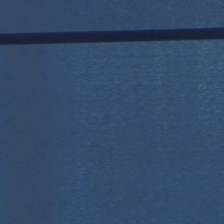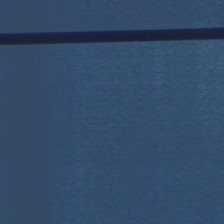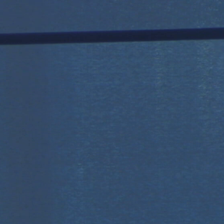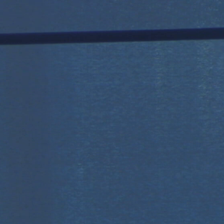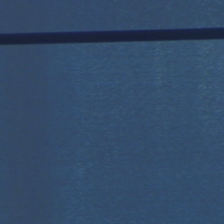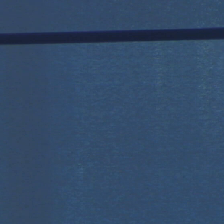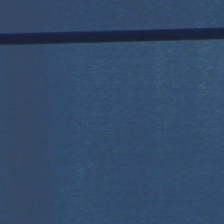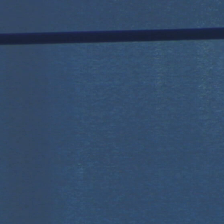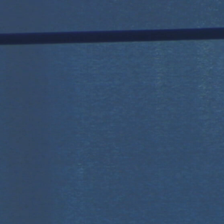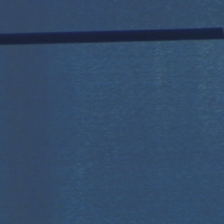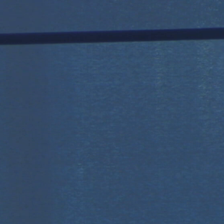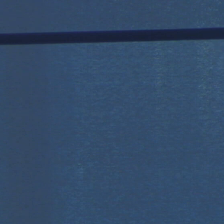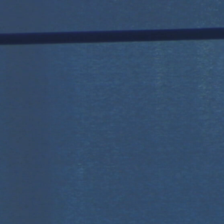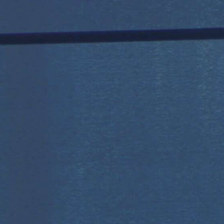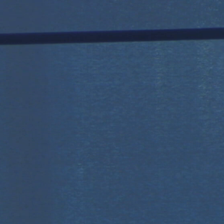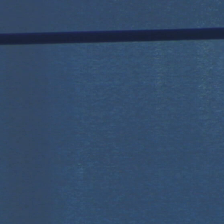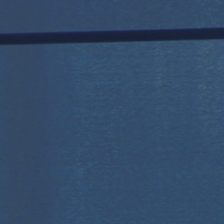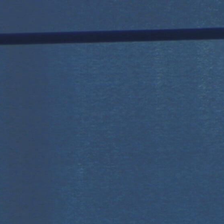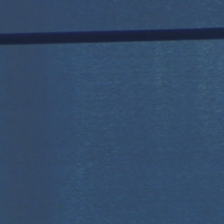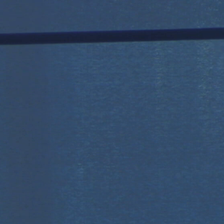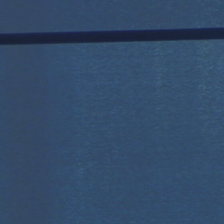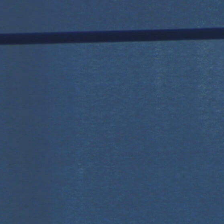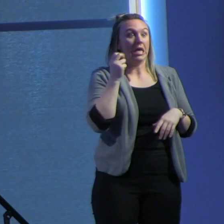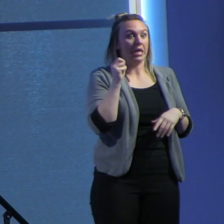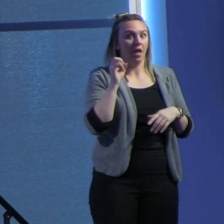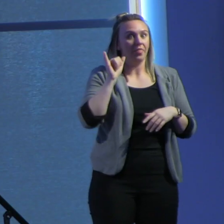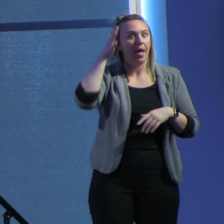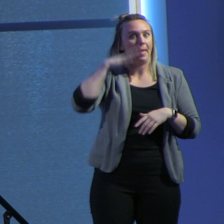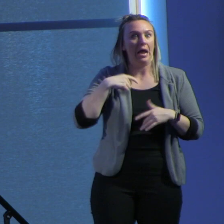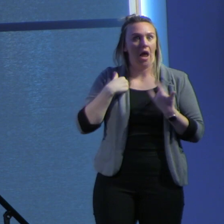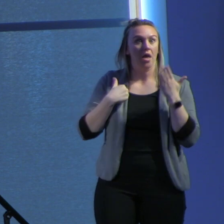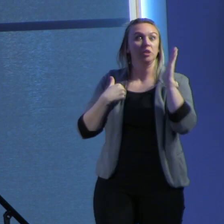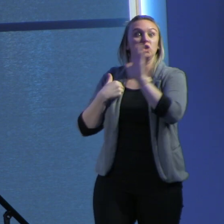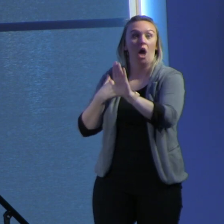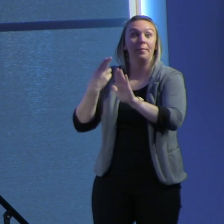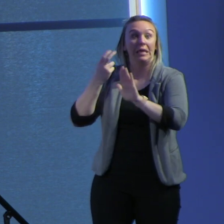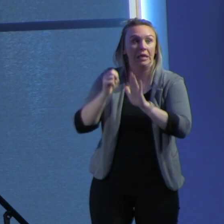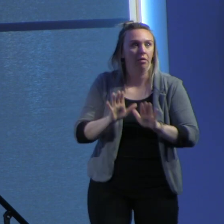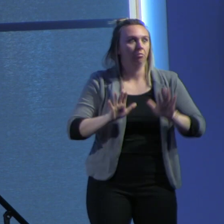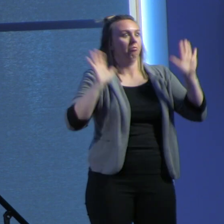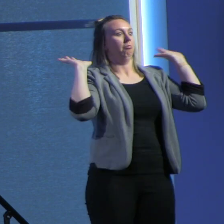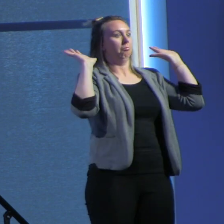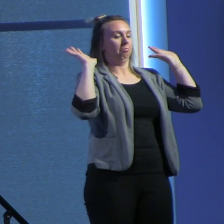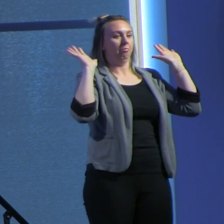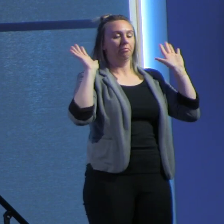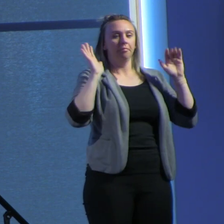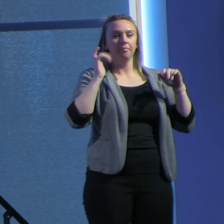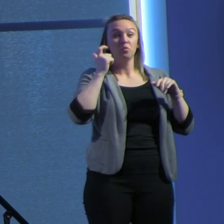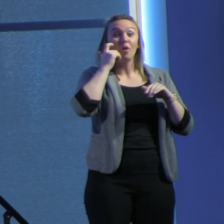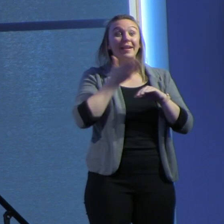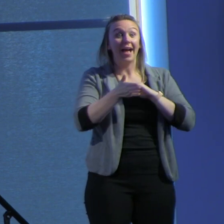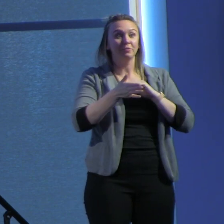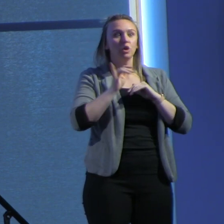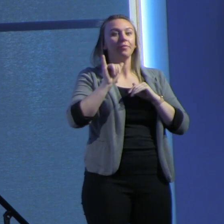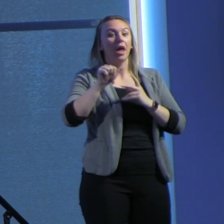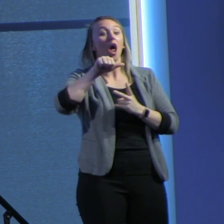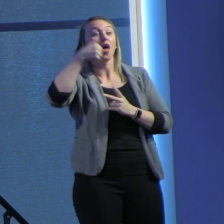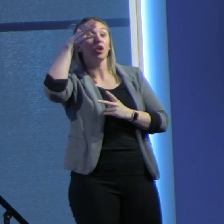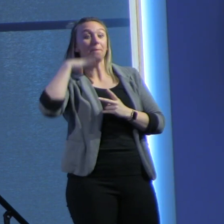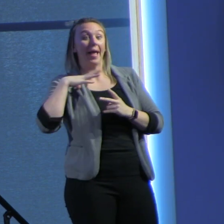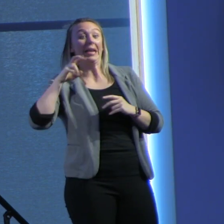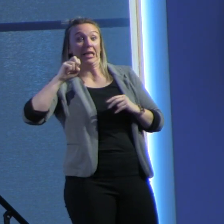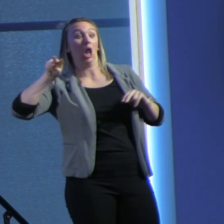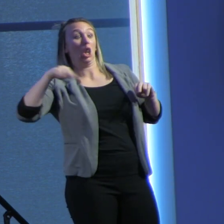away. And he puts his hands up in the air, and right after him, the other man that he nodded